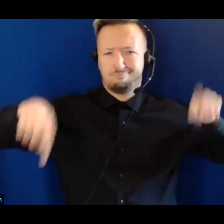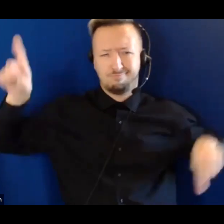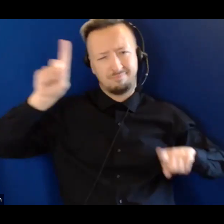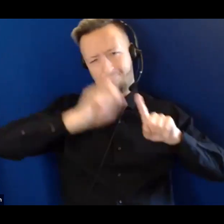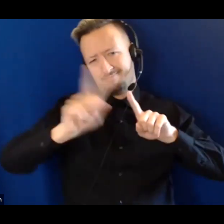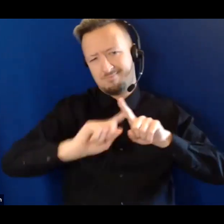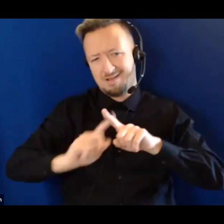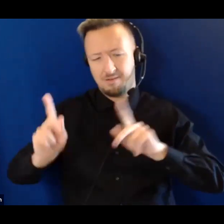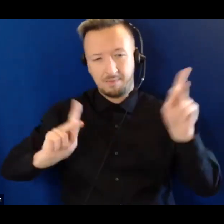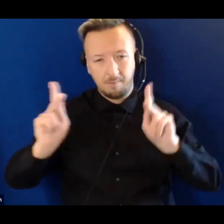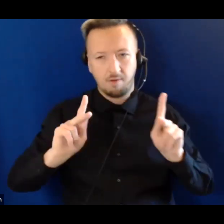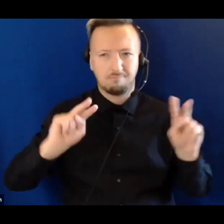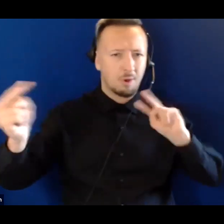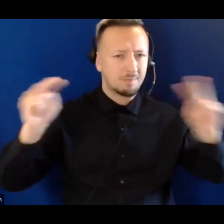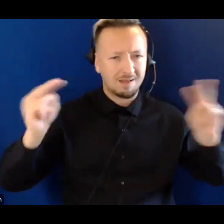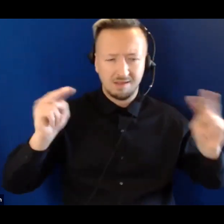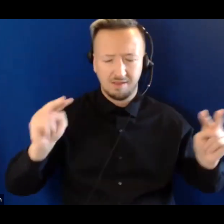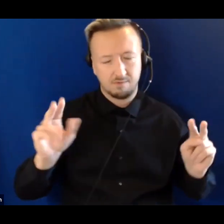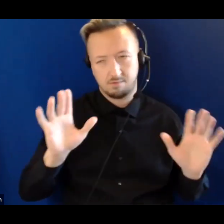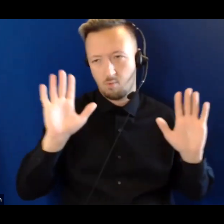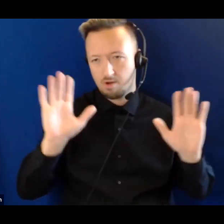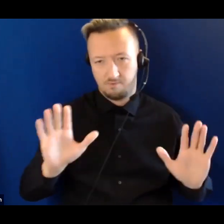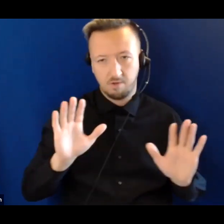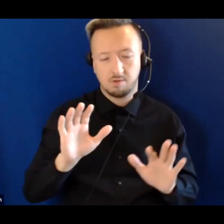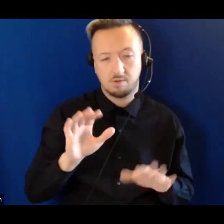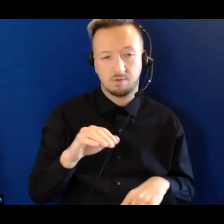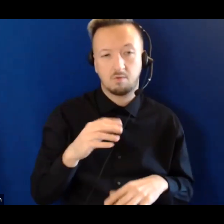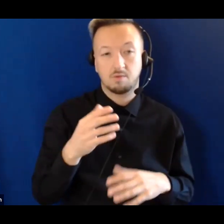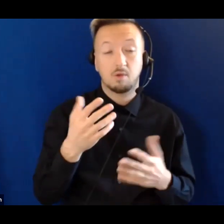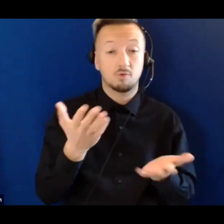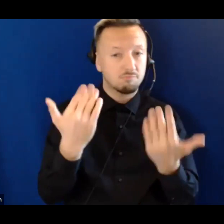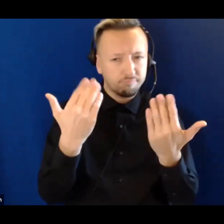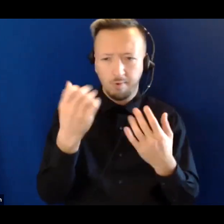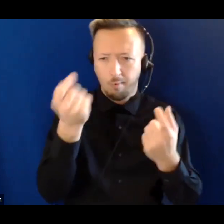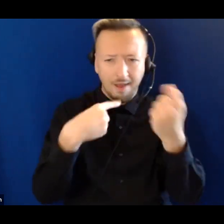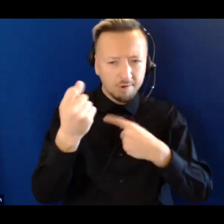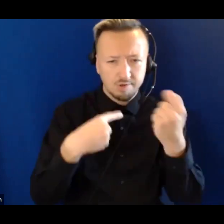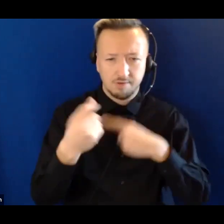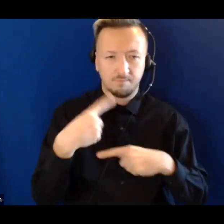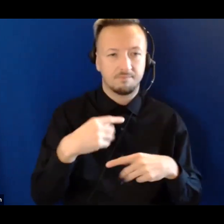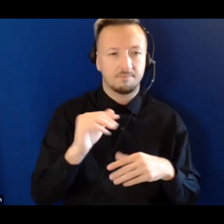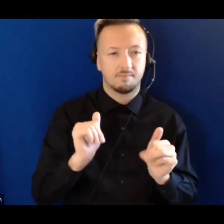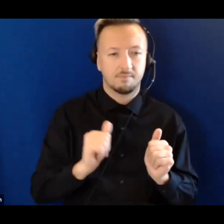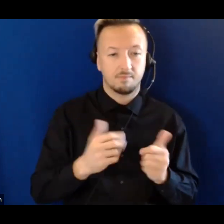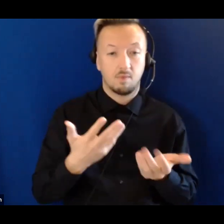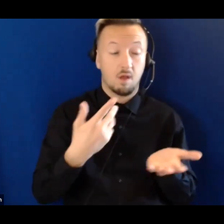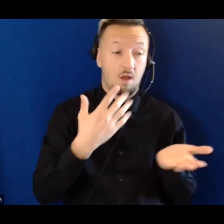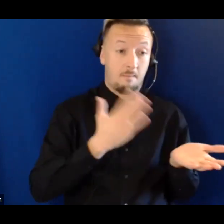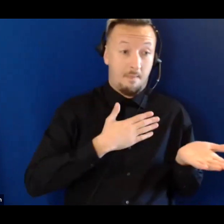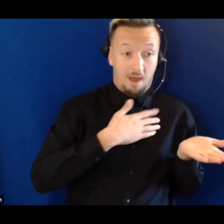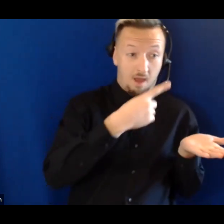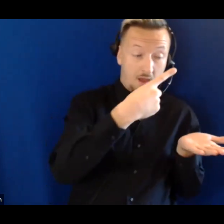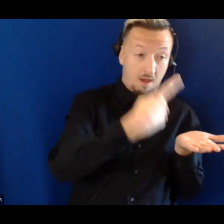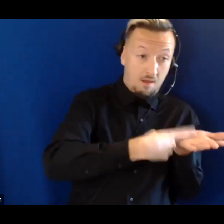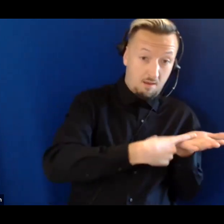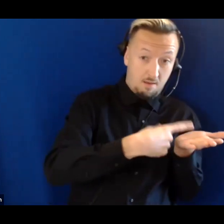have so many perspectives. But yeah, I would just let y'all know to come up with those questions, whether that's based off of what we say or just what